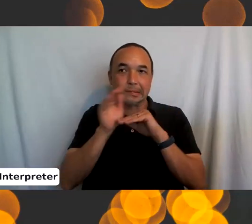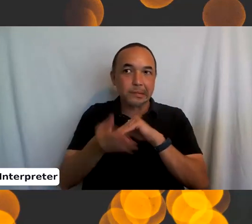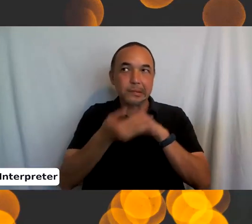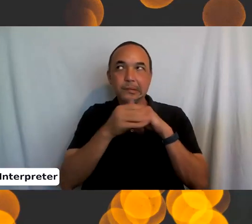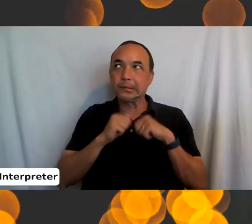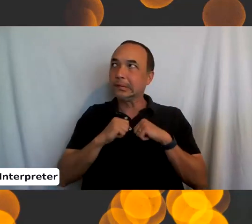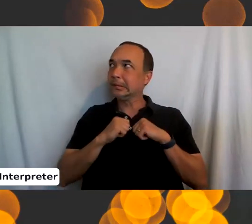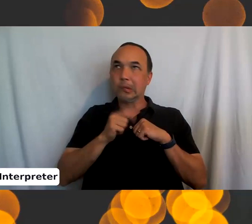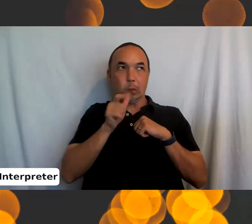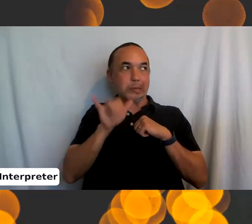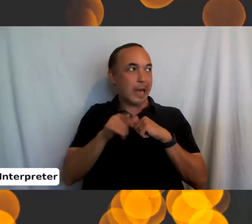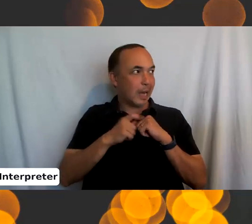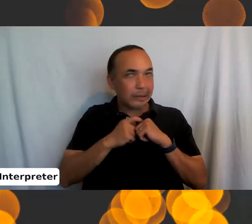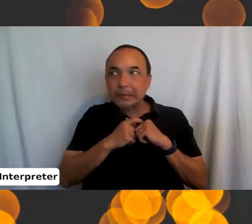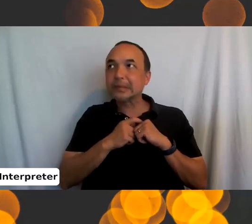is this person?